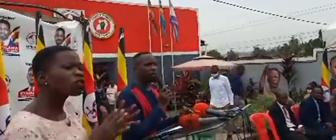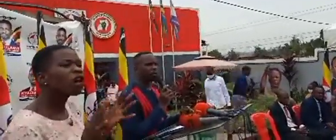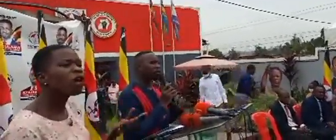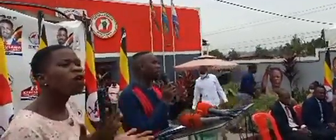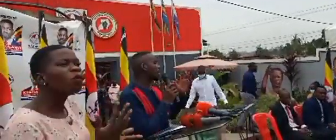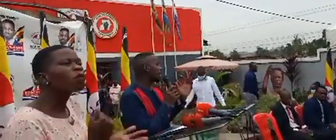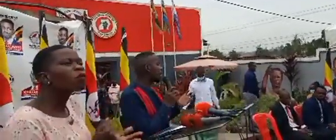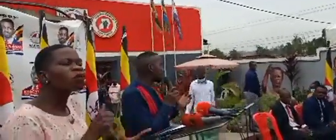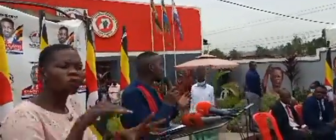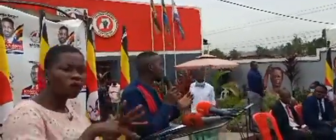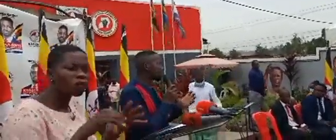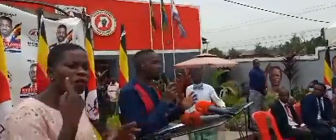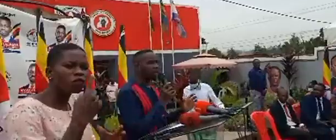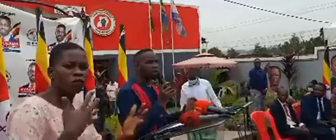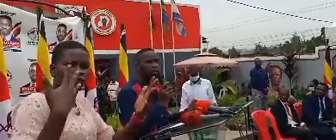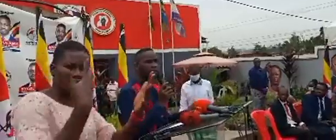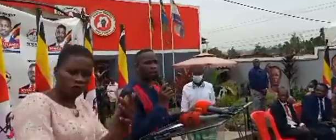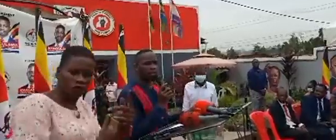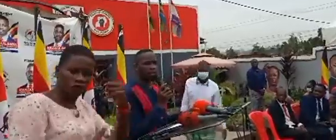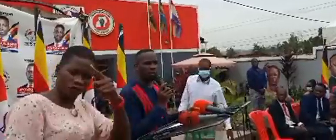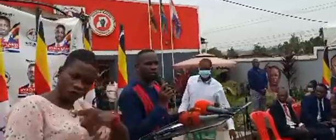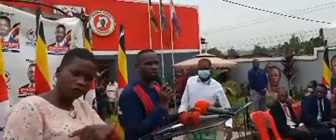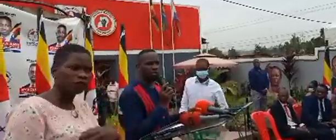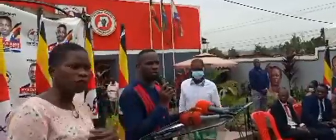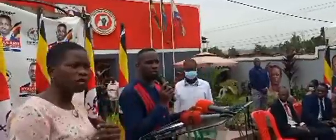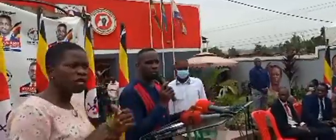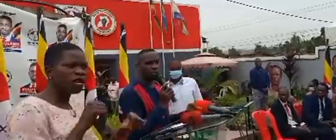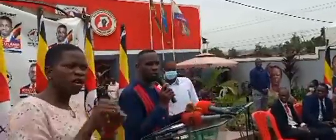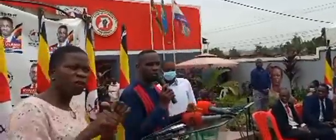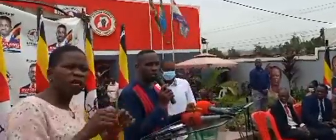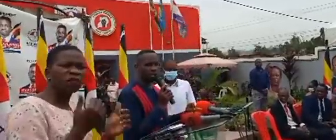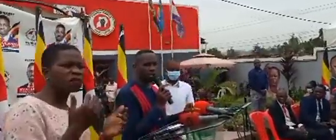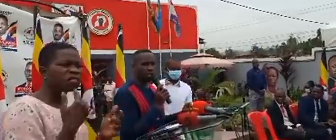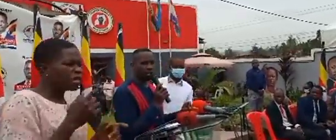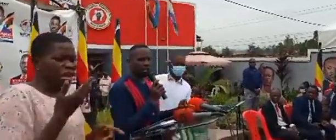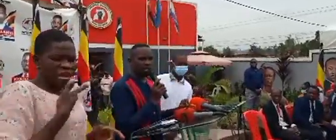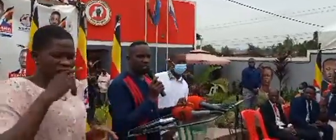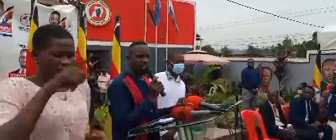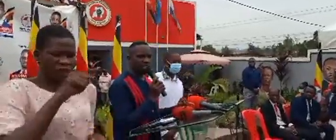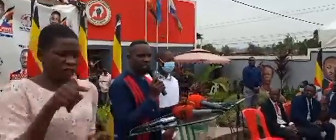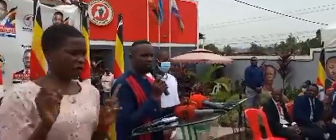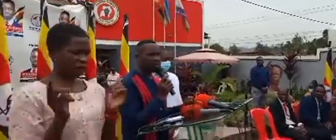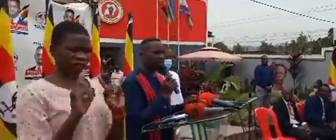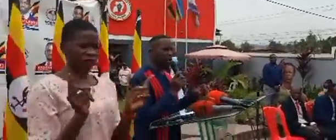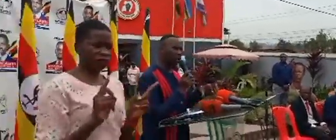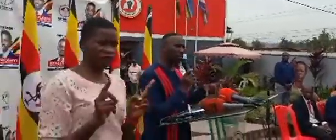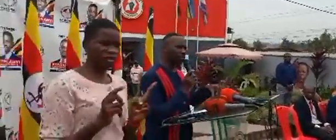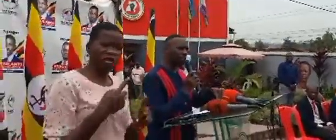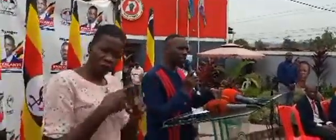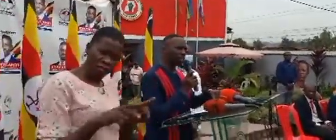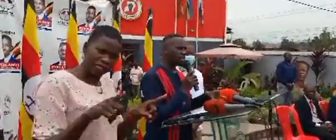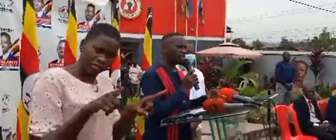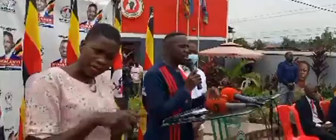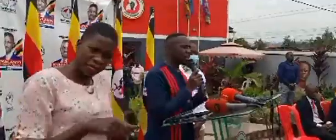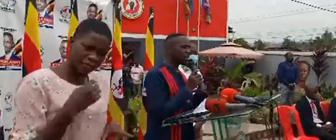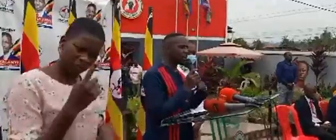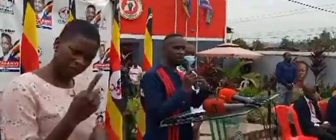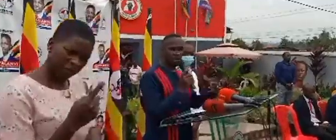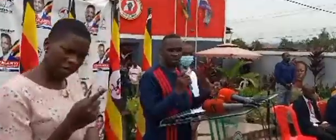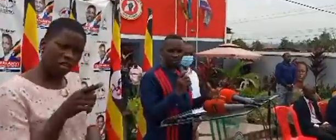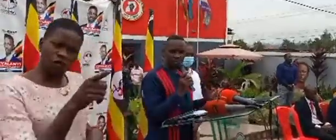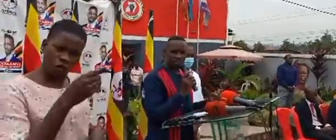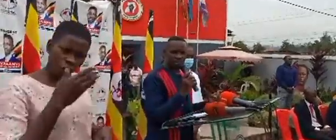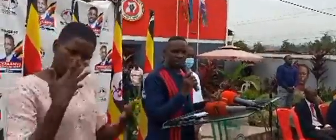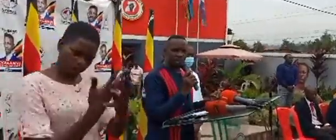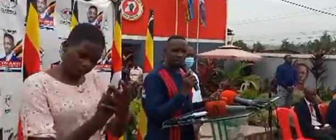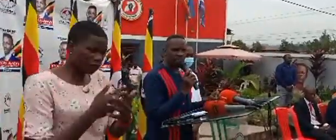nabo okusookera ddala baliyo sinti bazza omusango gwonna naye olini bwabanga musibe aba alina